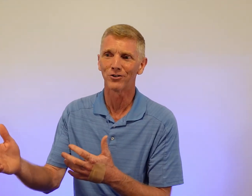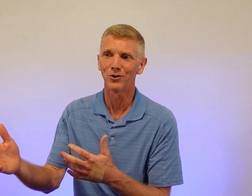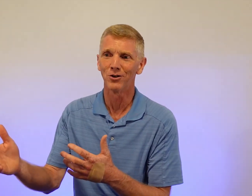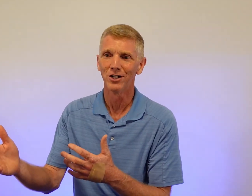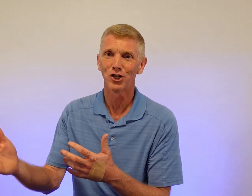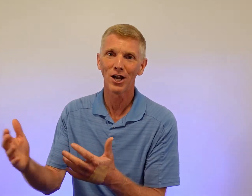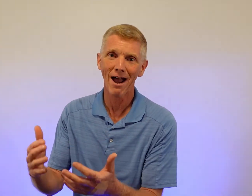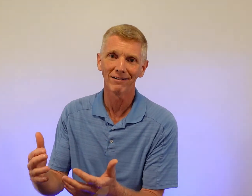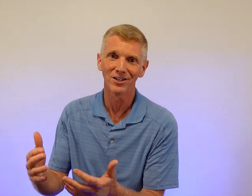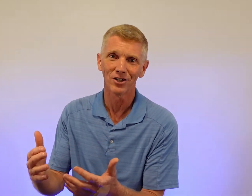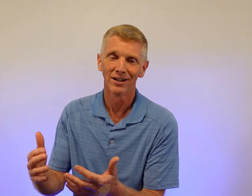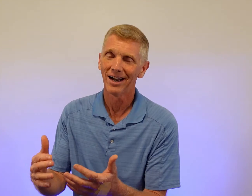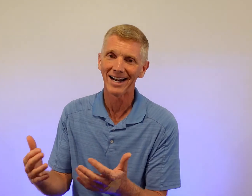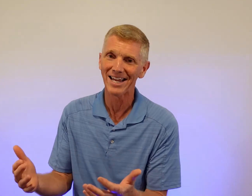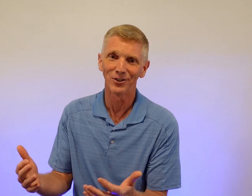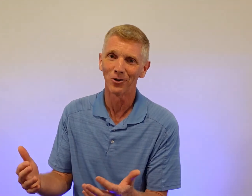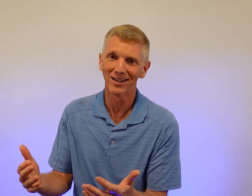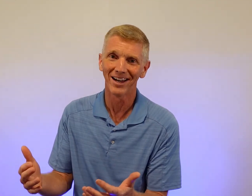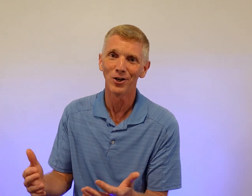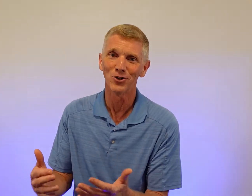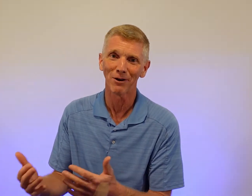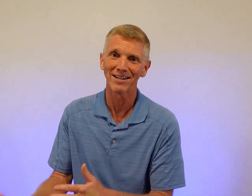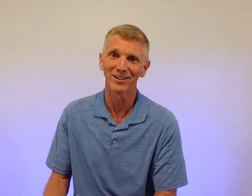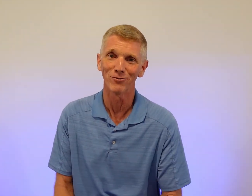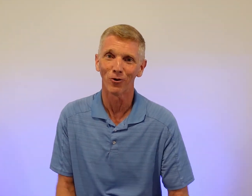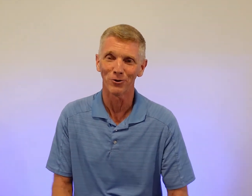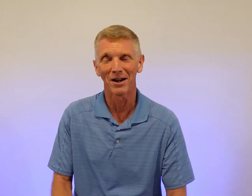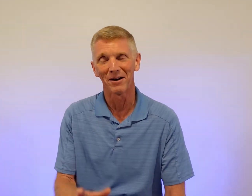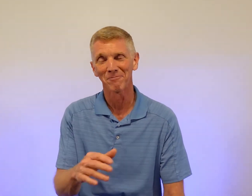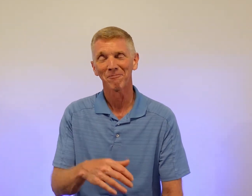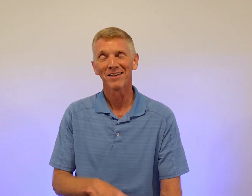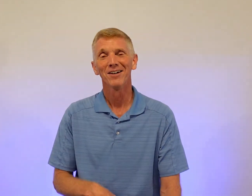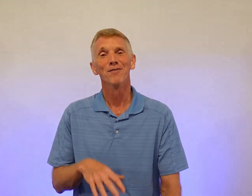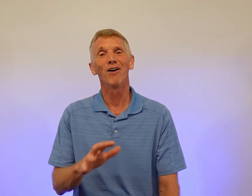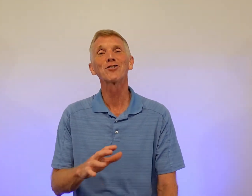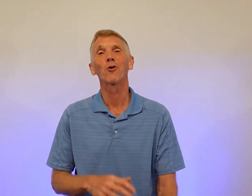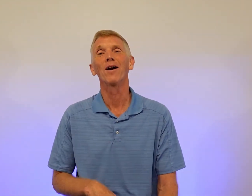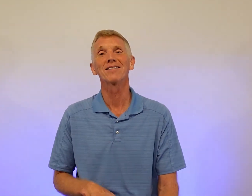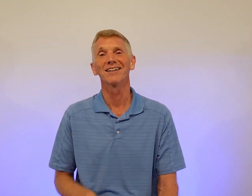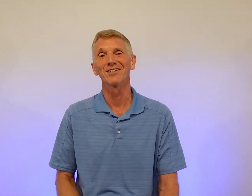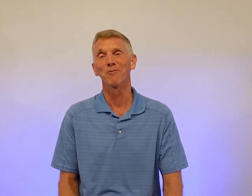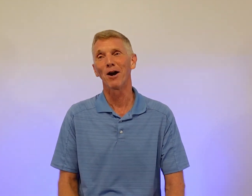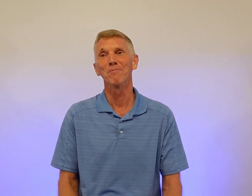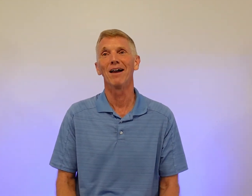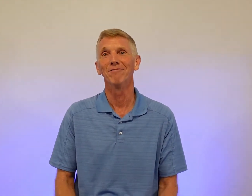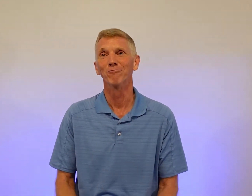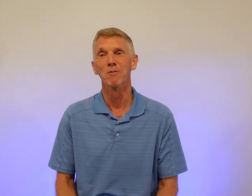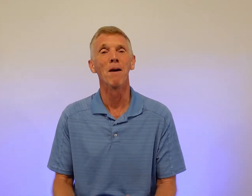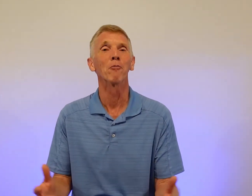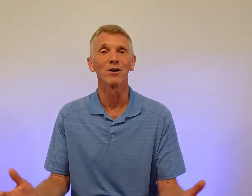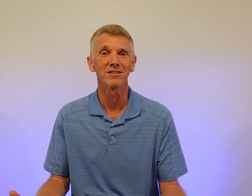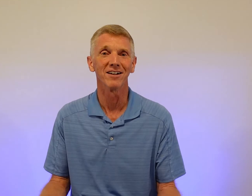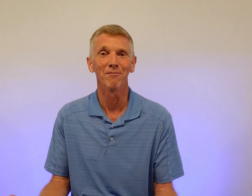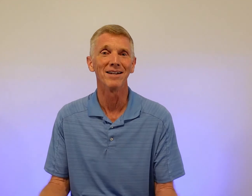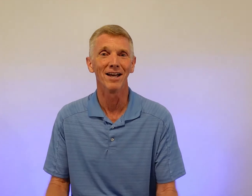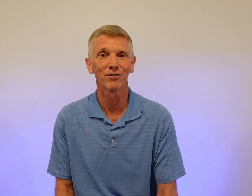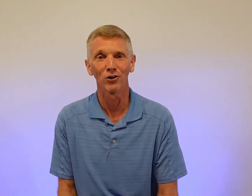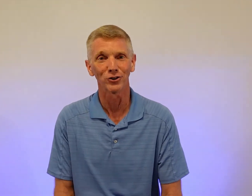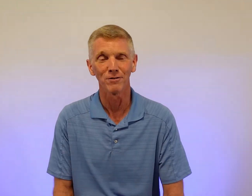to challenge an 8-year-old kid who's translating for you. Anyway, fun stories and some great memories of my deaf culture. So